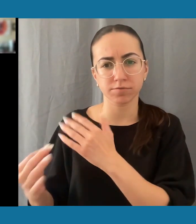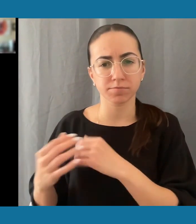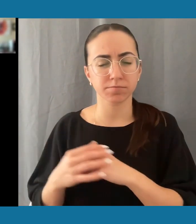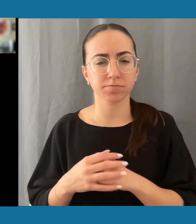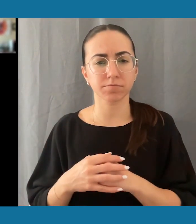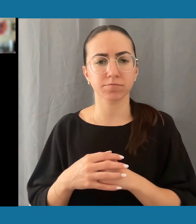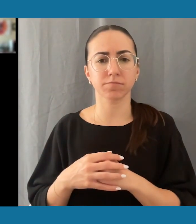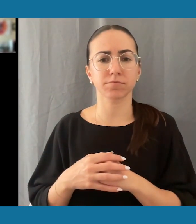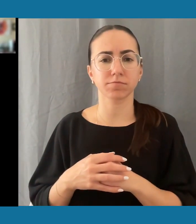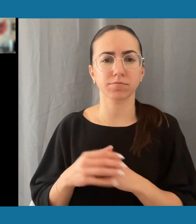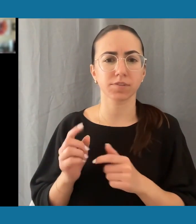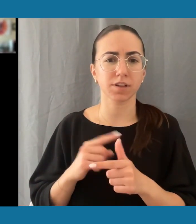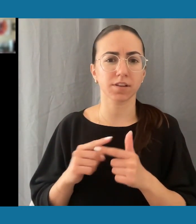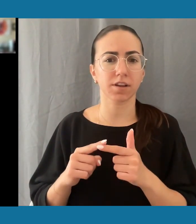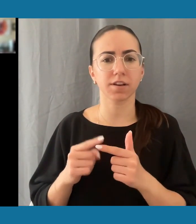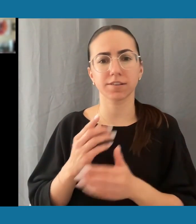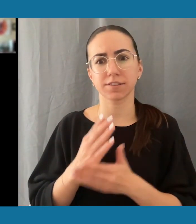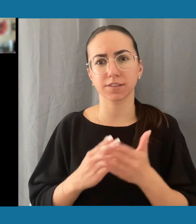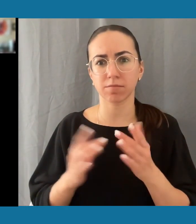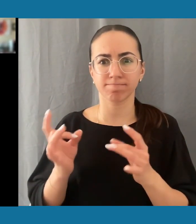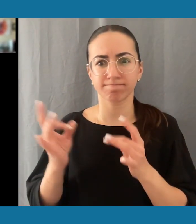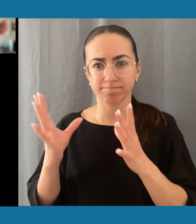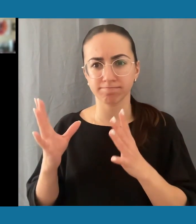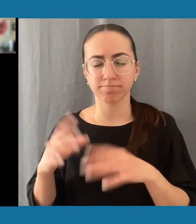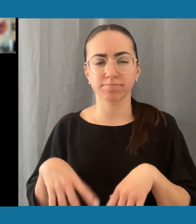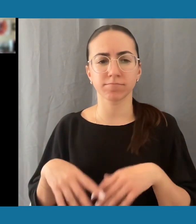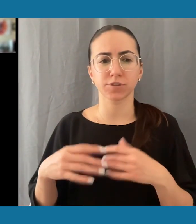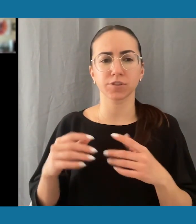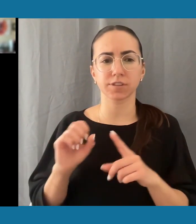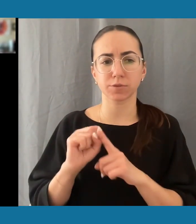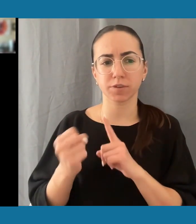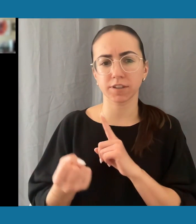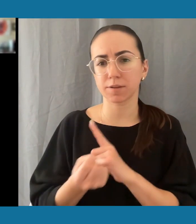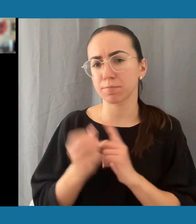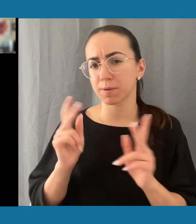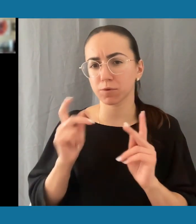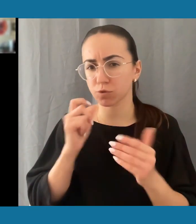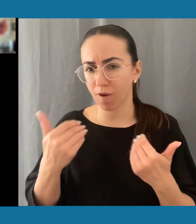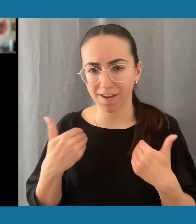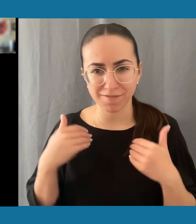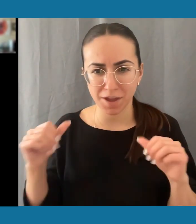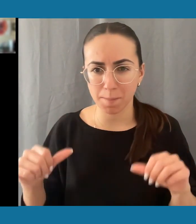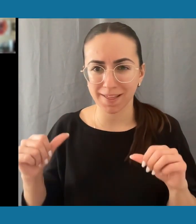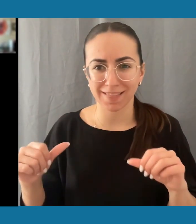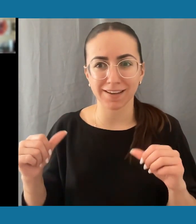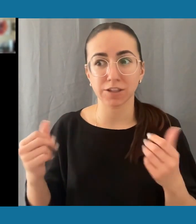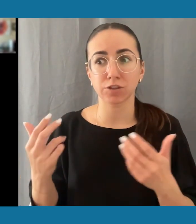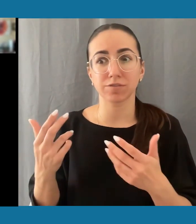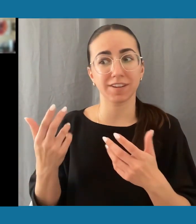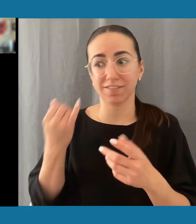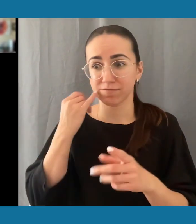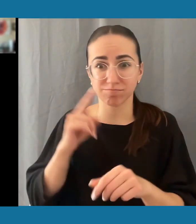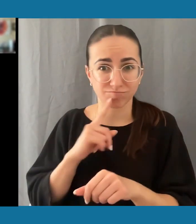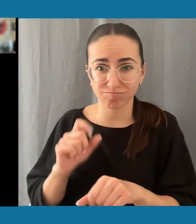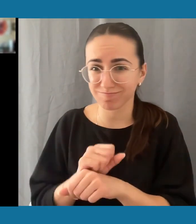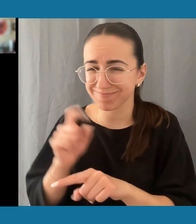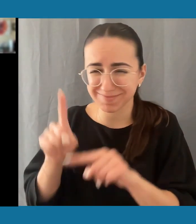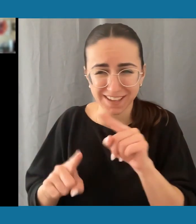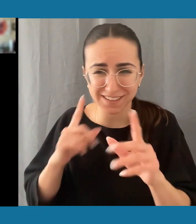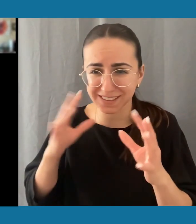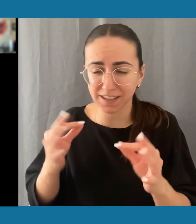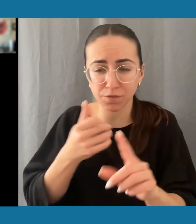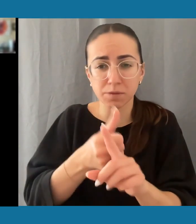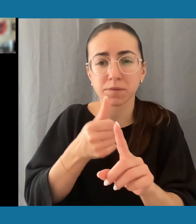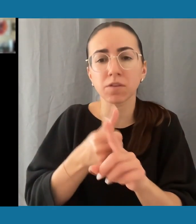absolutely do not have the ability to make their own decisions. And we've seen in response to this that a lot